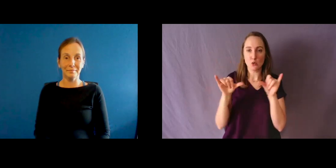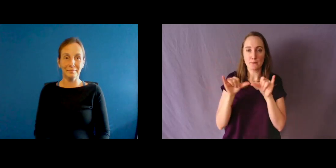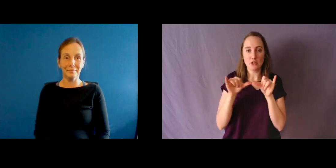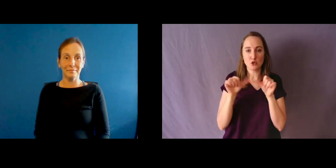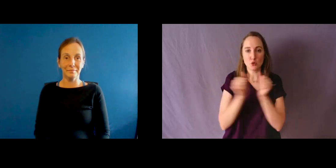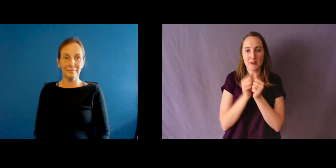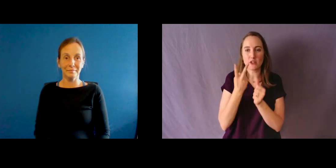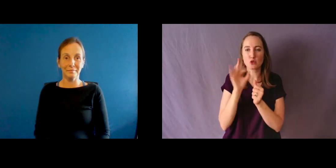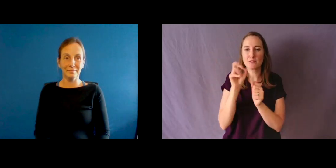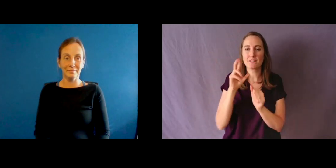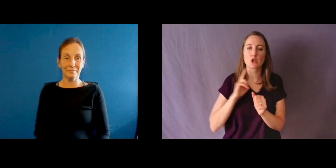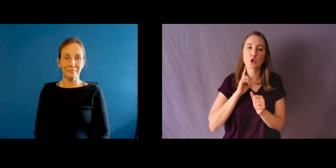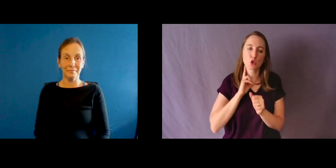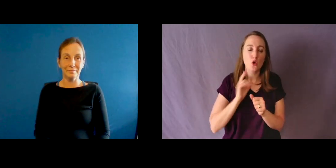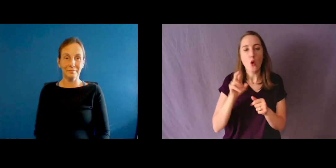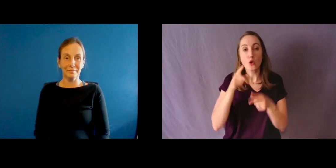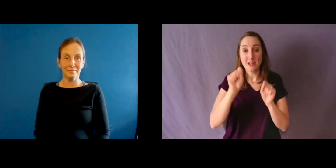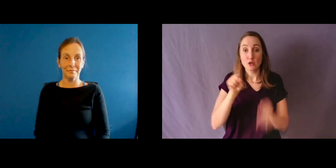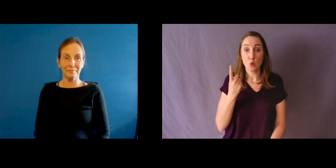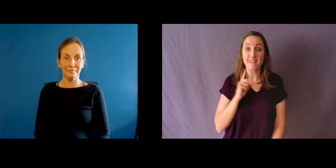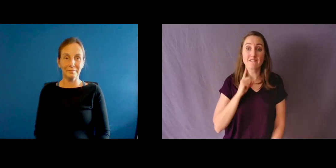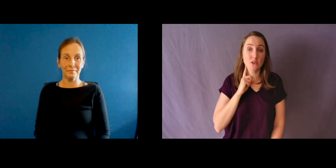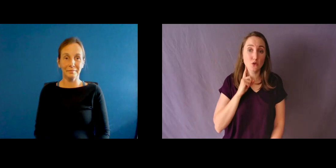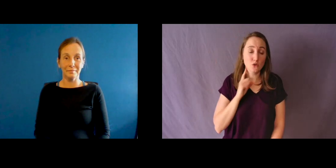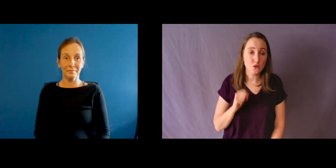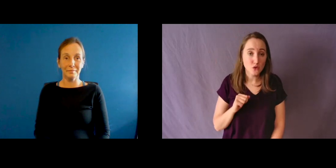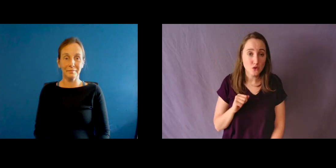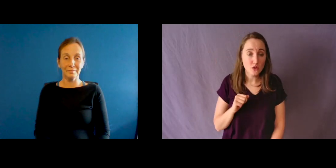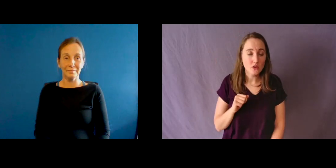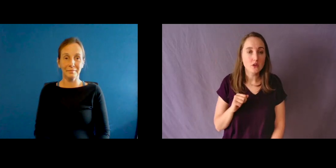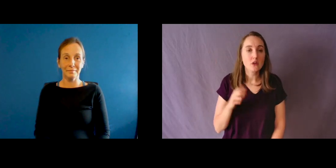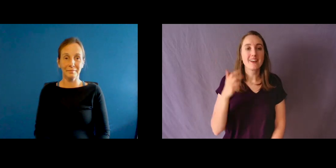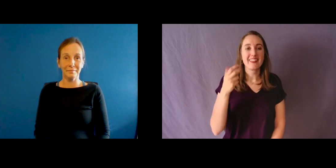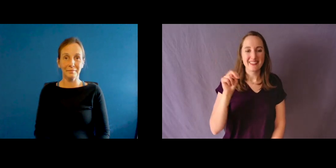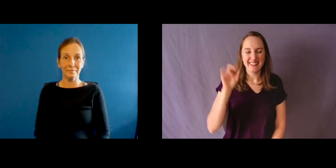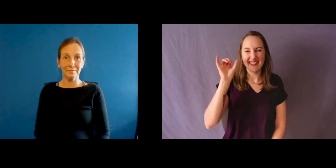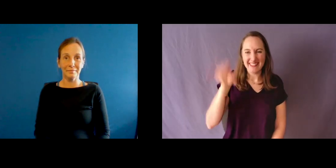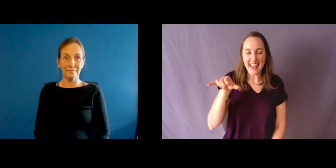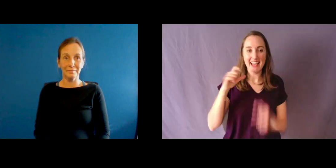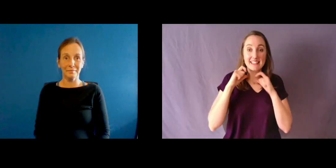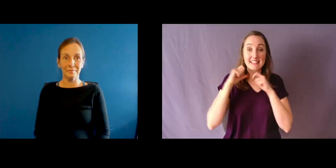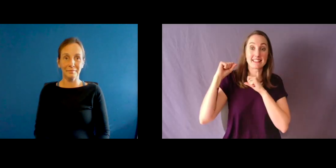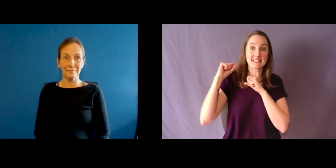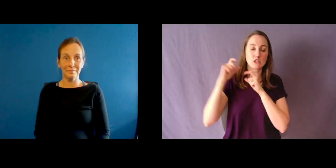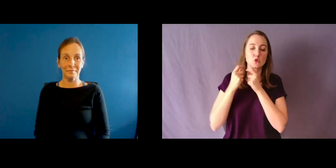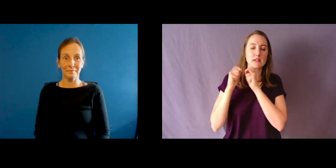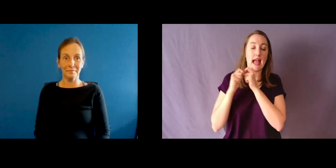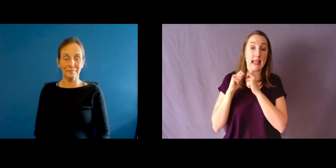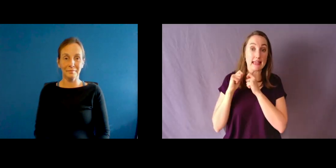with the 2-finger, width, or you can actually do a 1-finger width. And then that's the width that you tighten it.